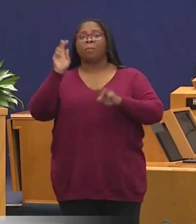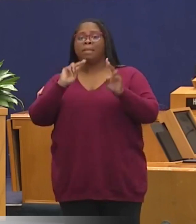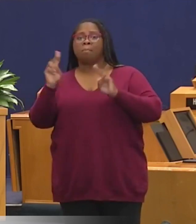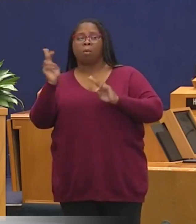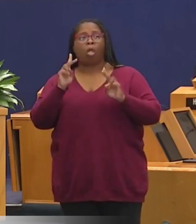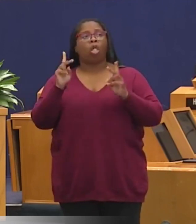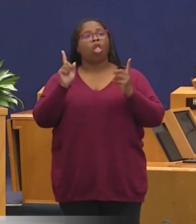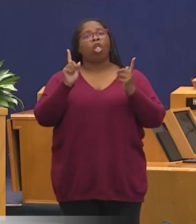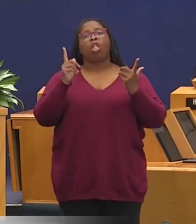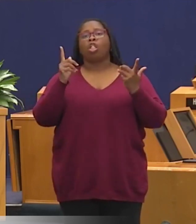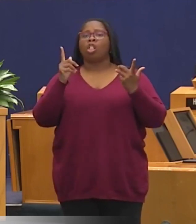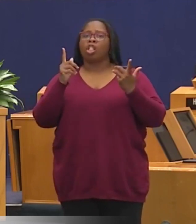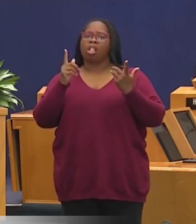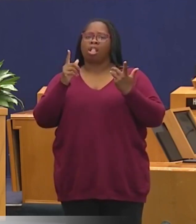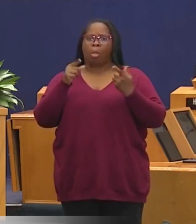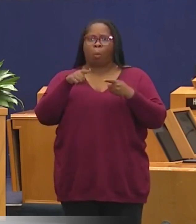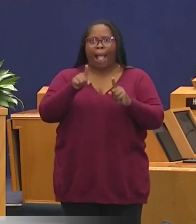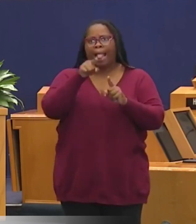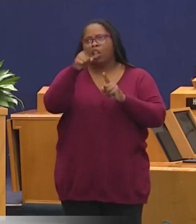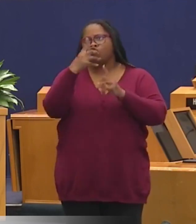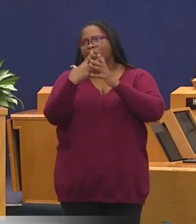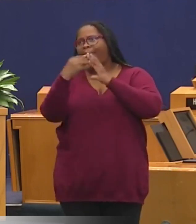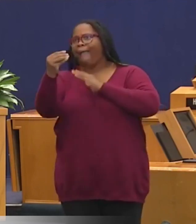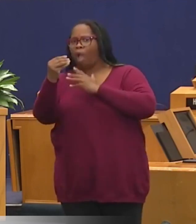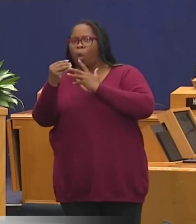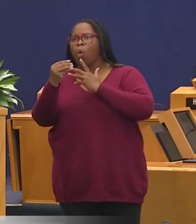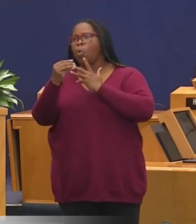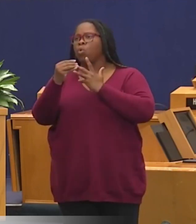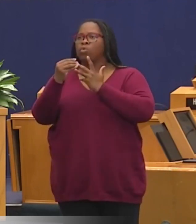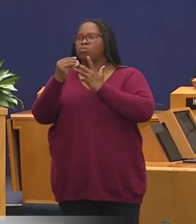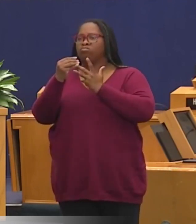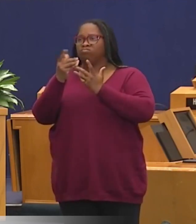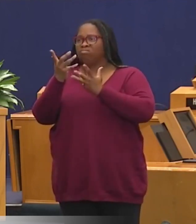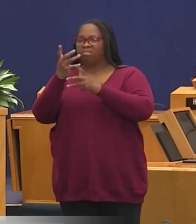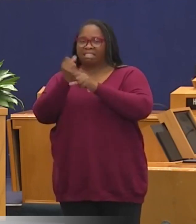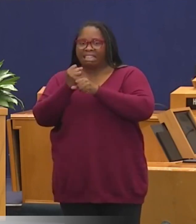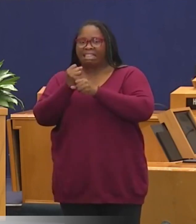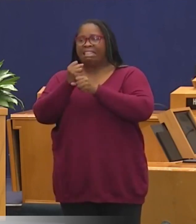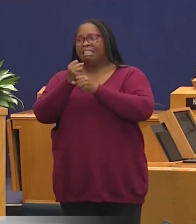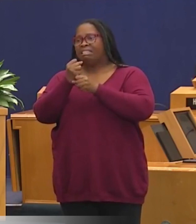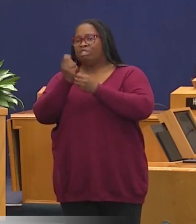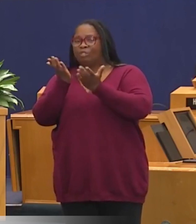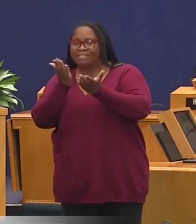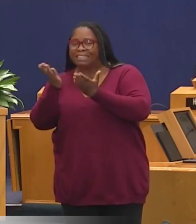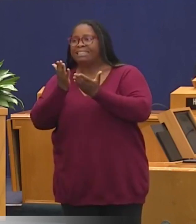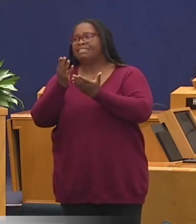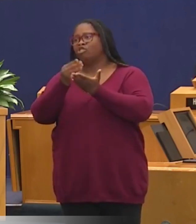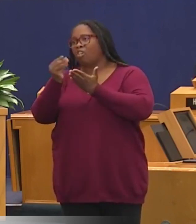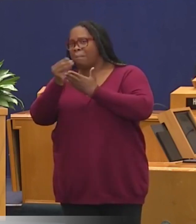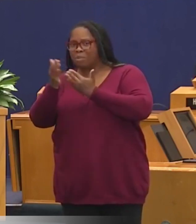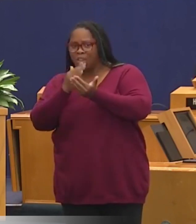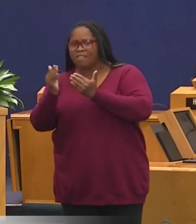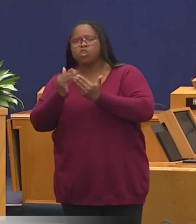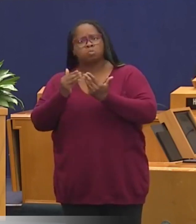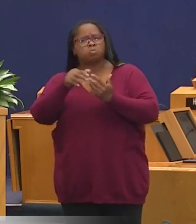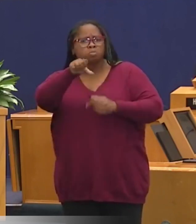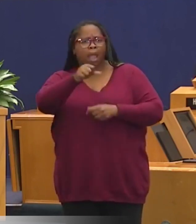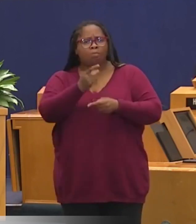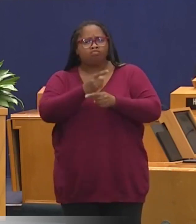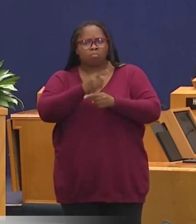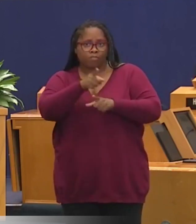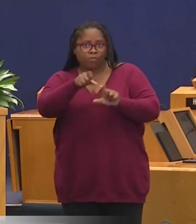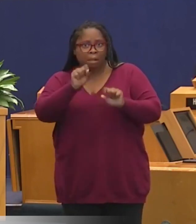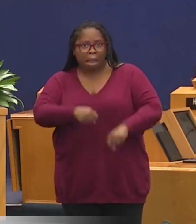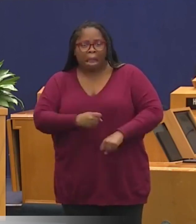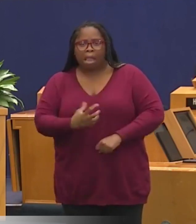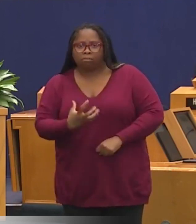as you get your essential services, that you do put a covering over your face and over your mouth and your nose.